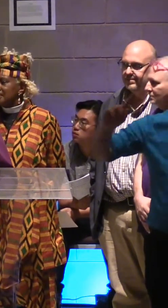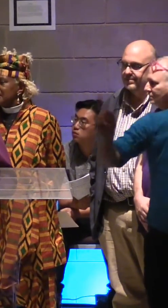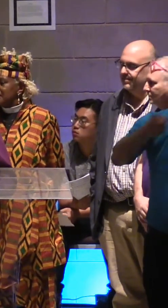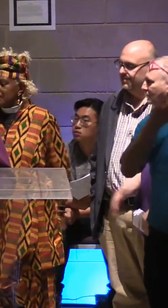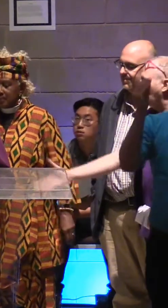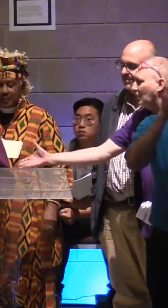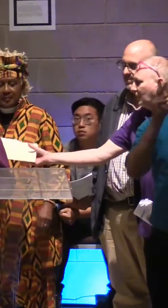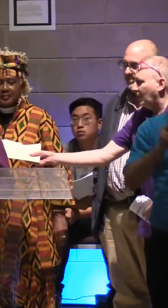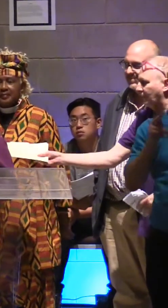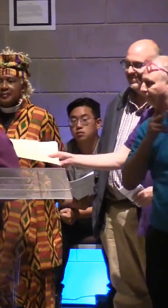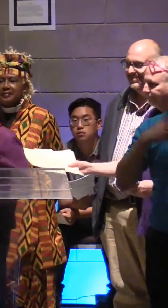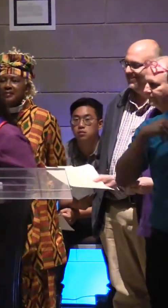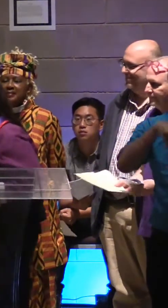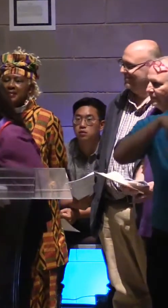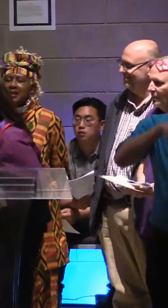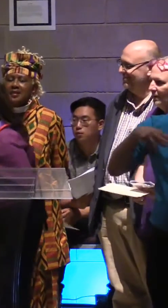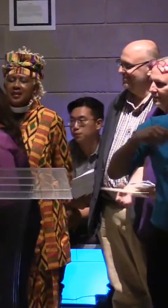standing room only next year.